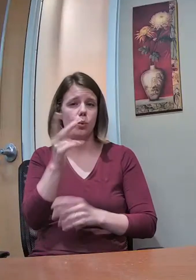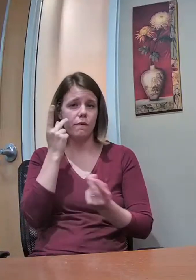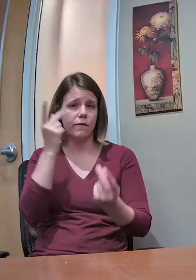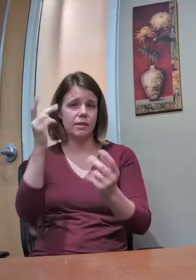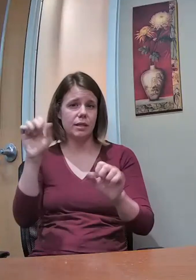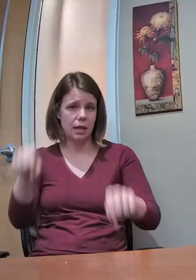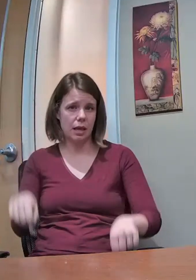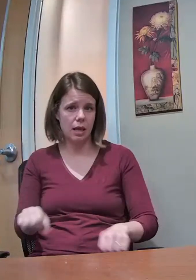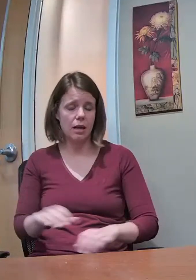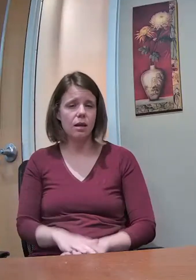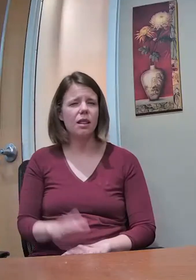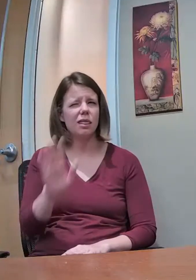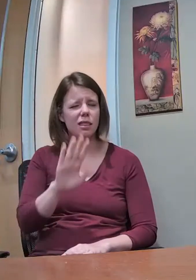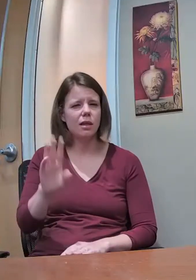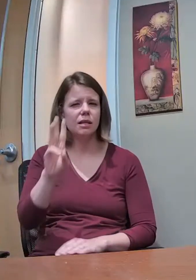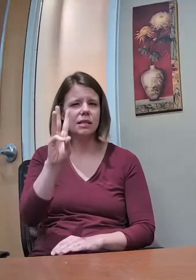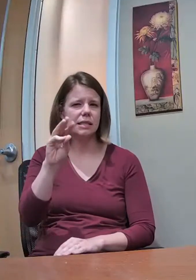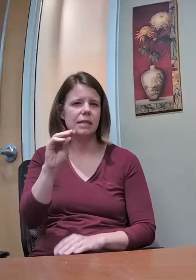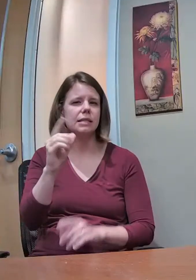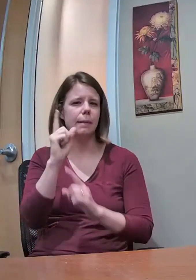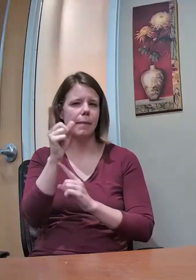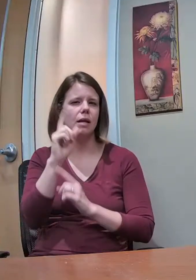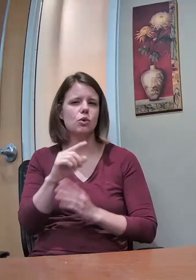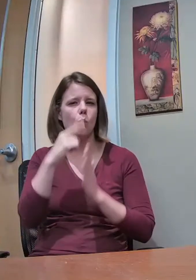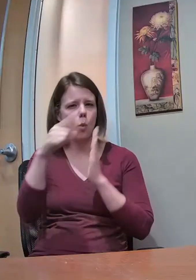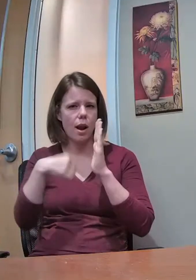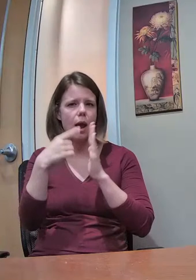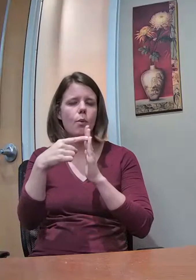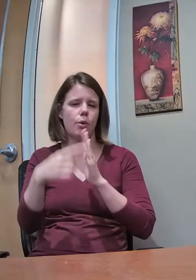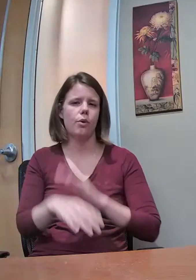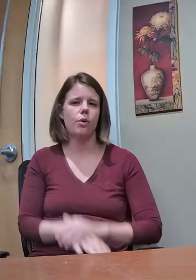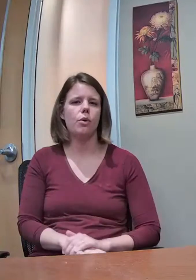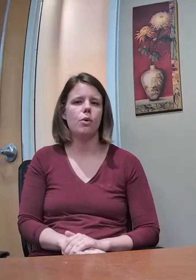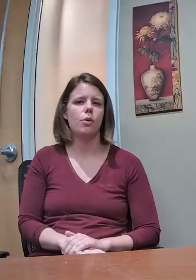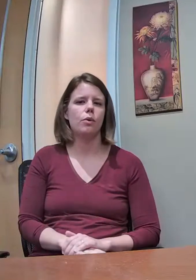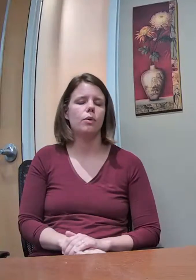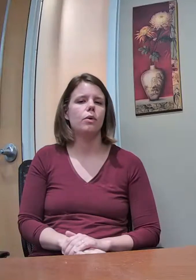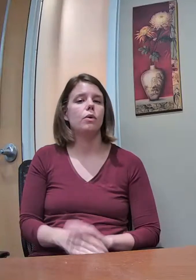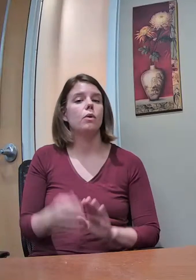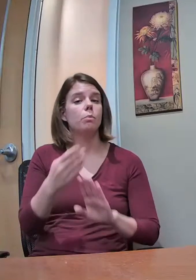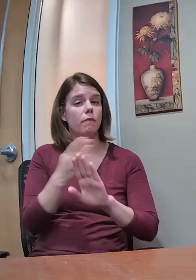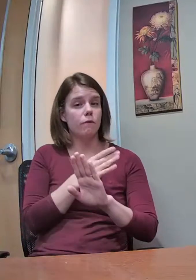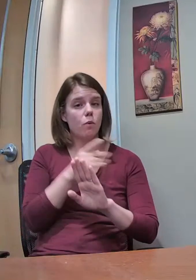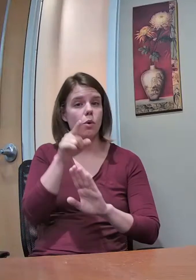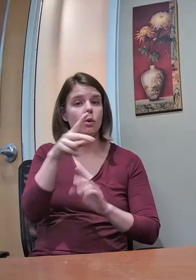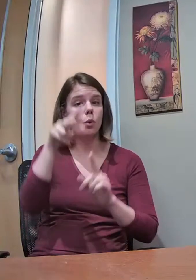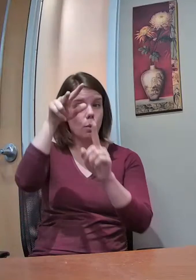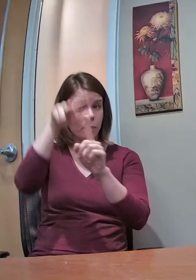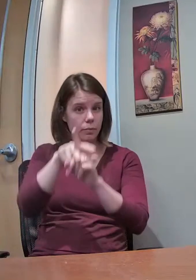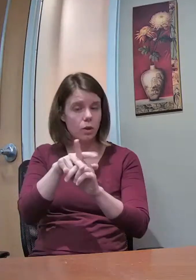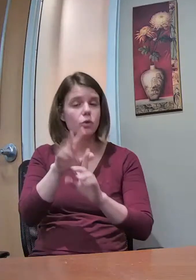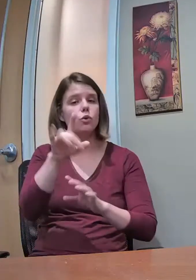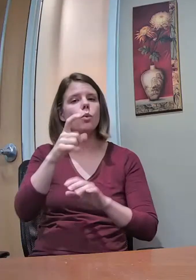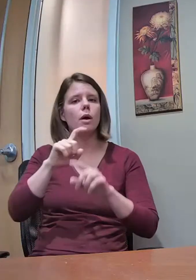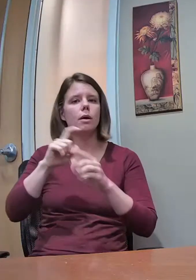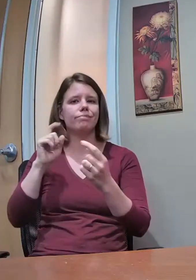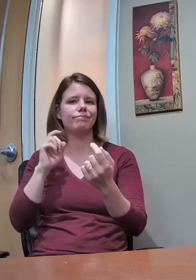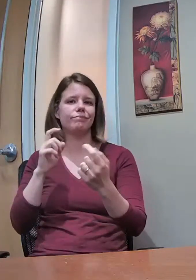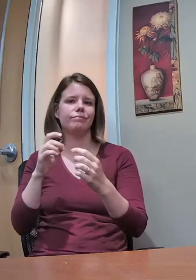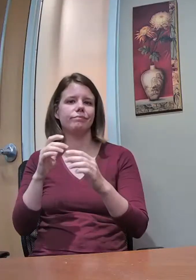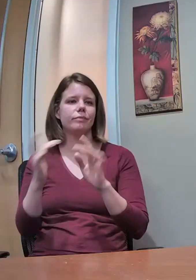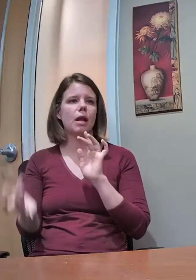minutes, and we would encourage you when you call to make your appointment to identify how long your visit will